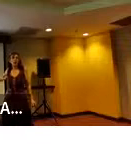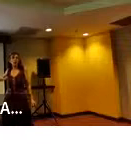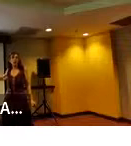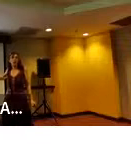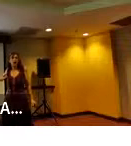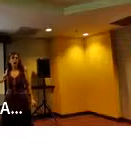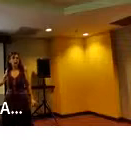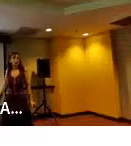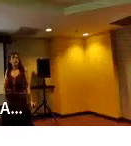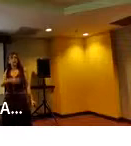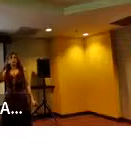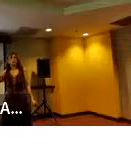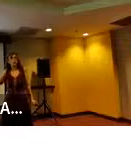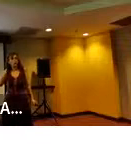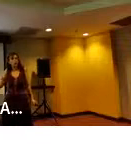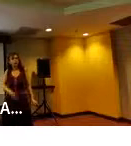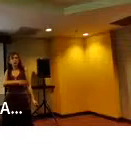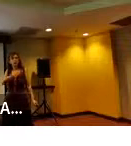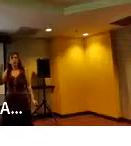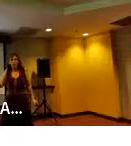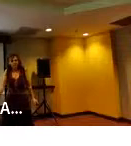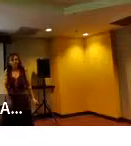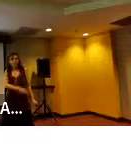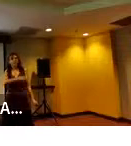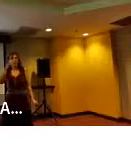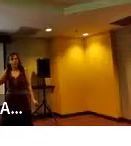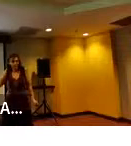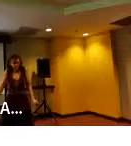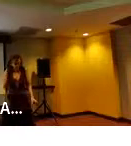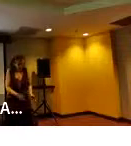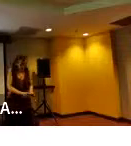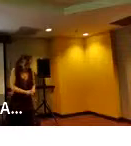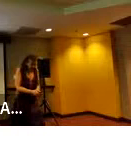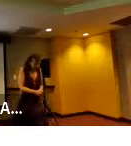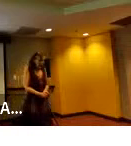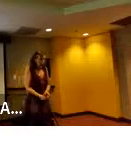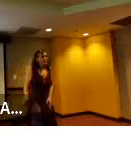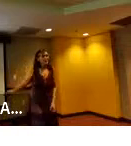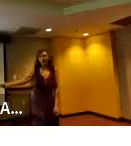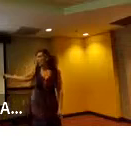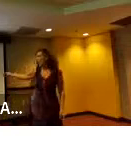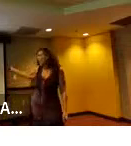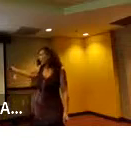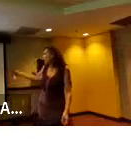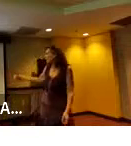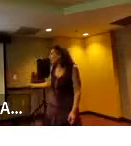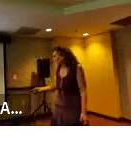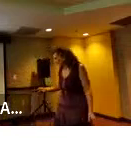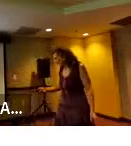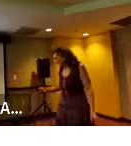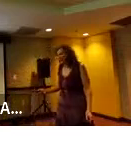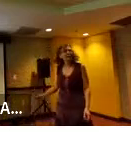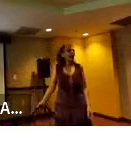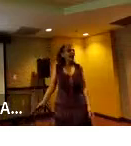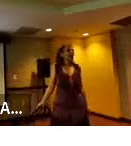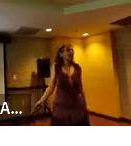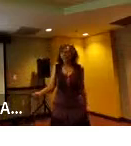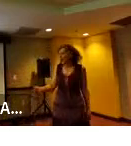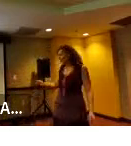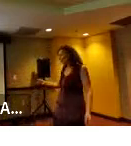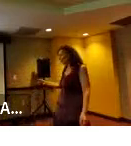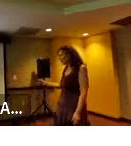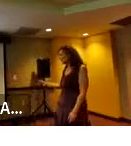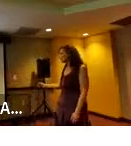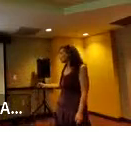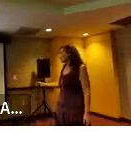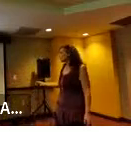those original slides with a little more years in between them. But this is right out of something I said